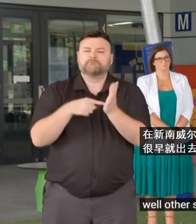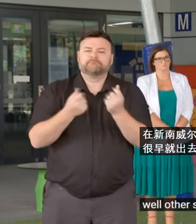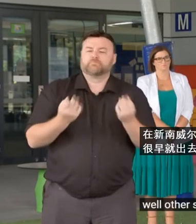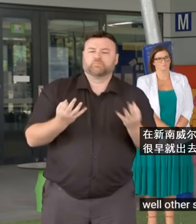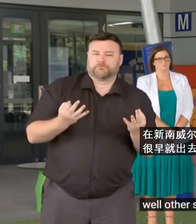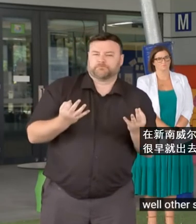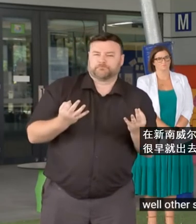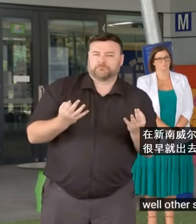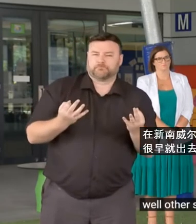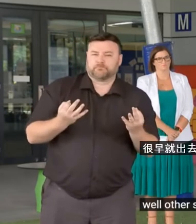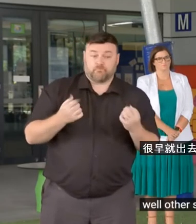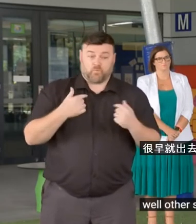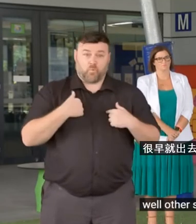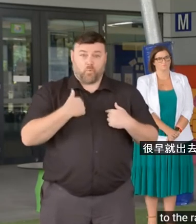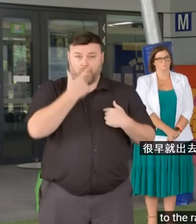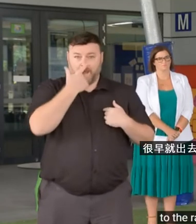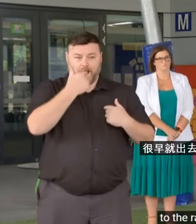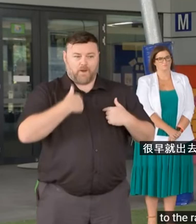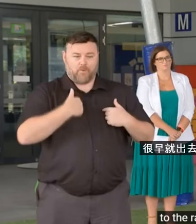early. We procured put